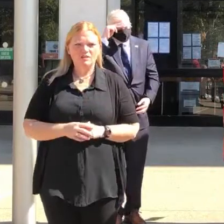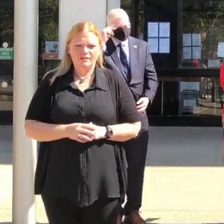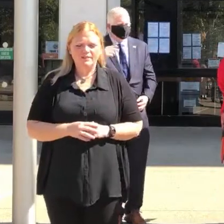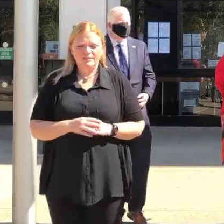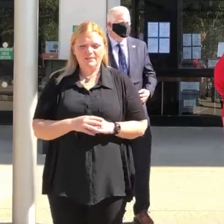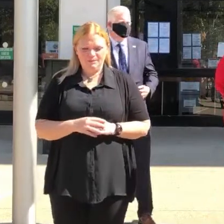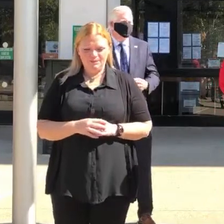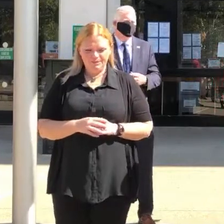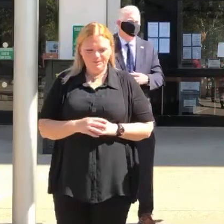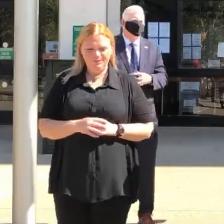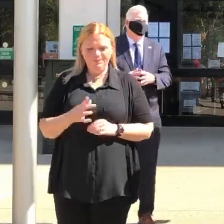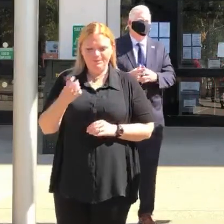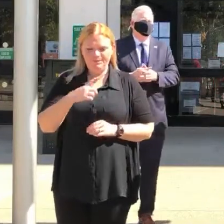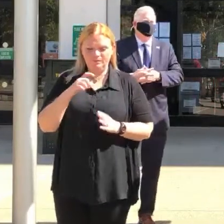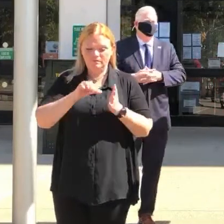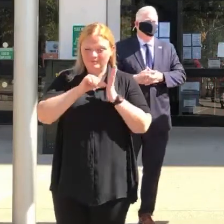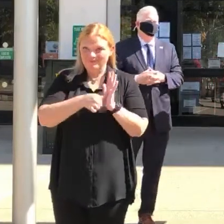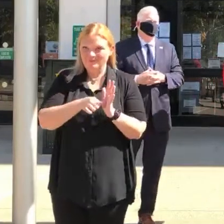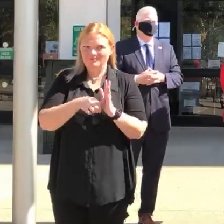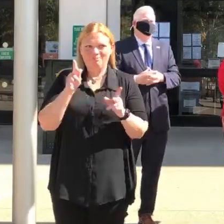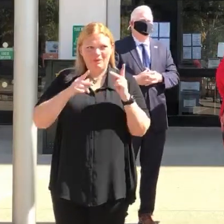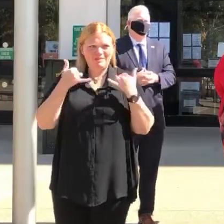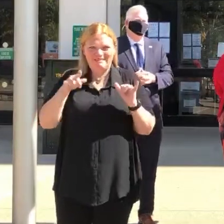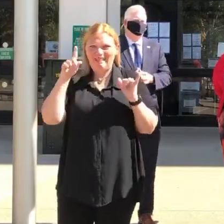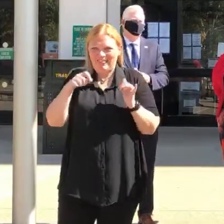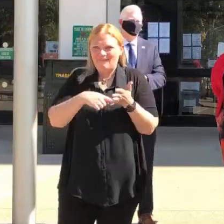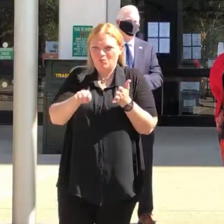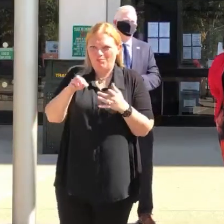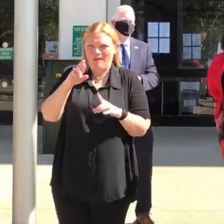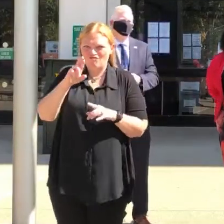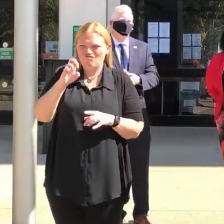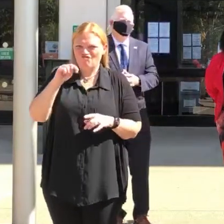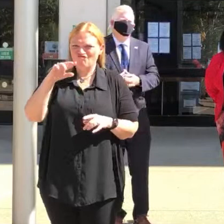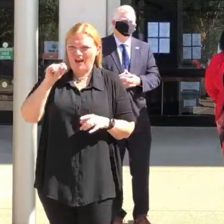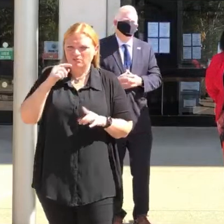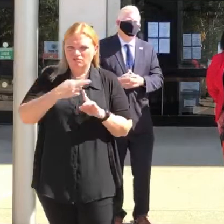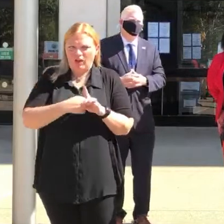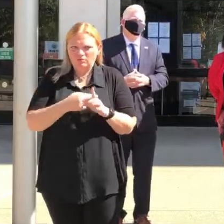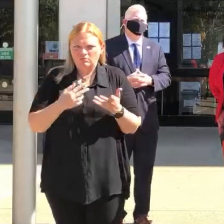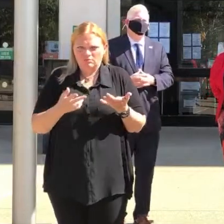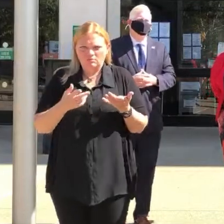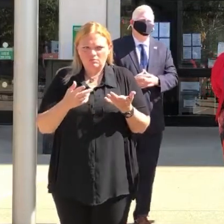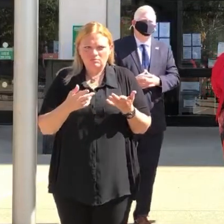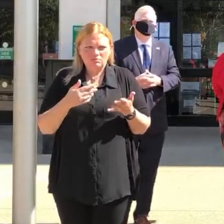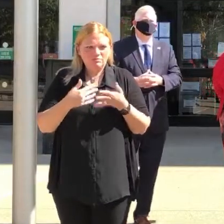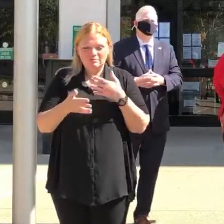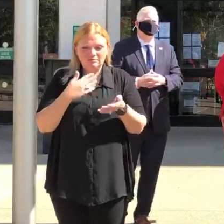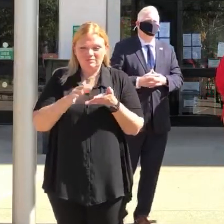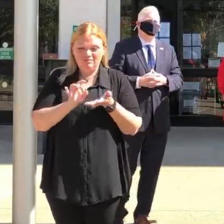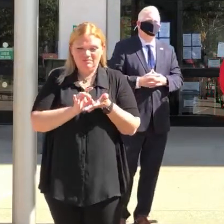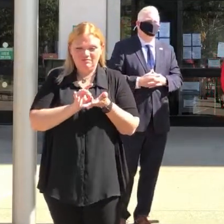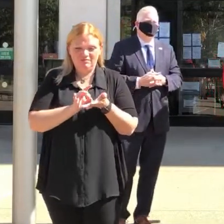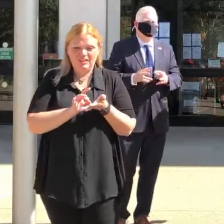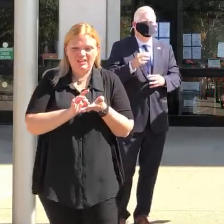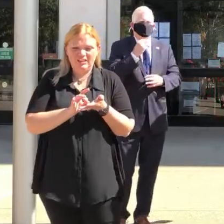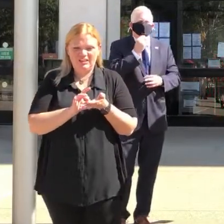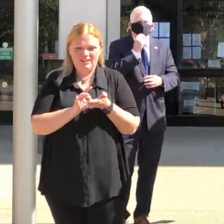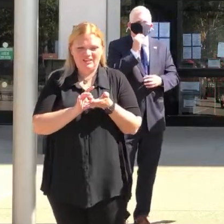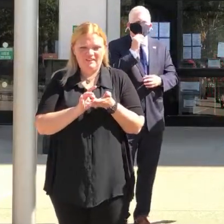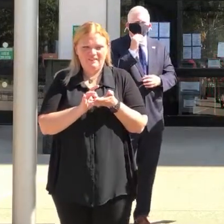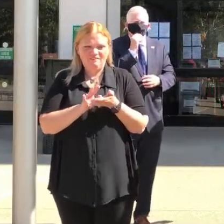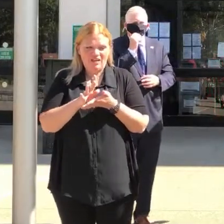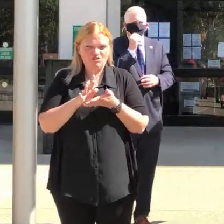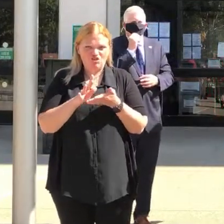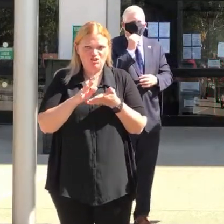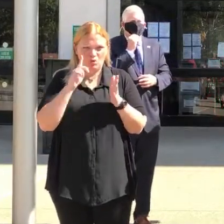The question was, you need to emphasize that people still have to pay their rent, even though there's an eviction moratorium, and